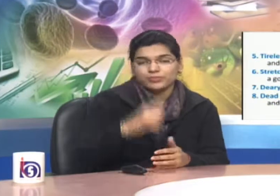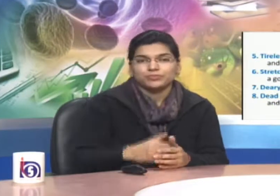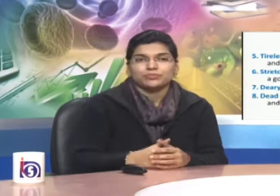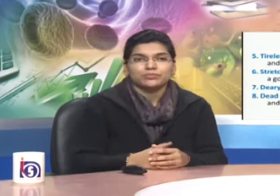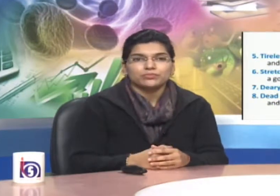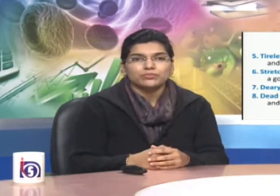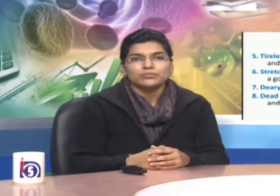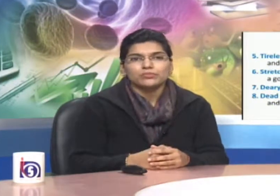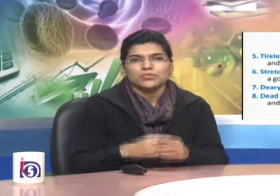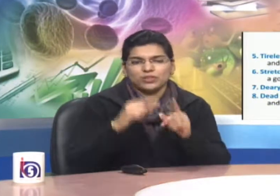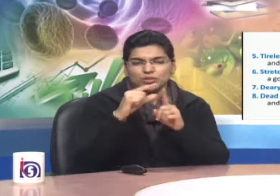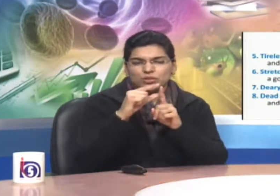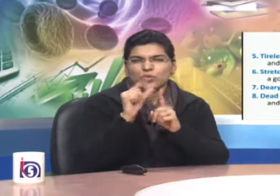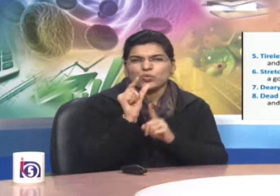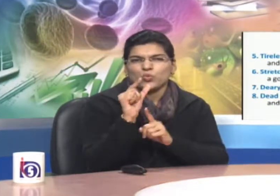Seventh word is